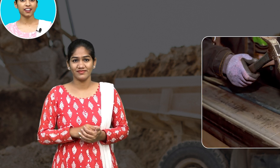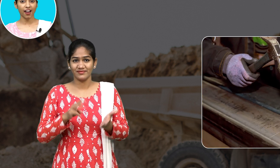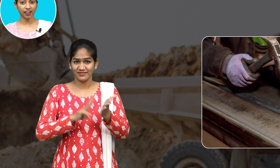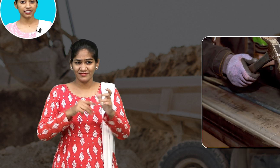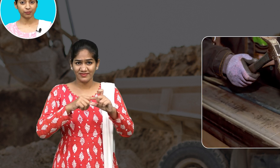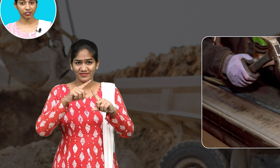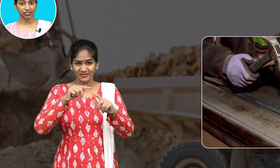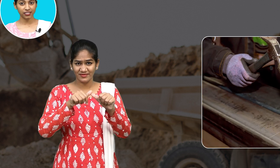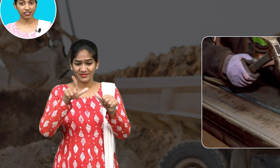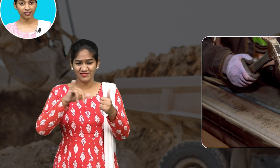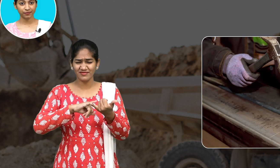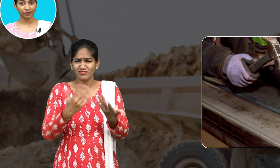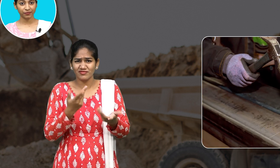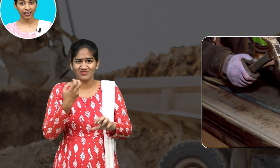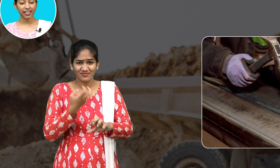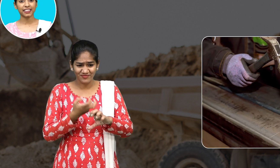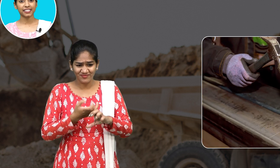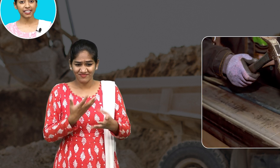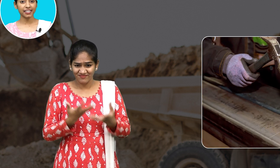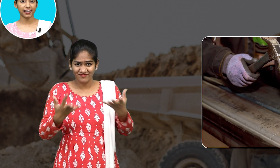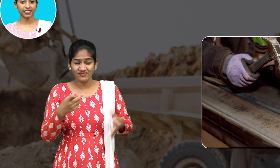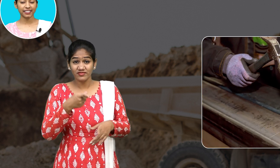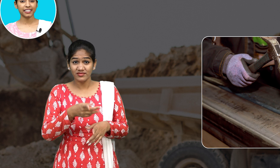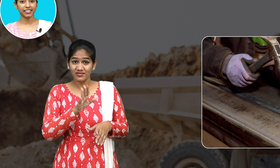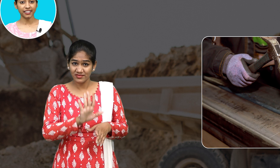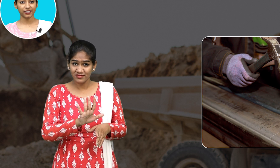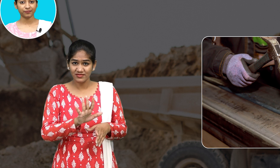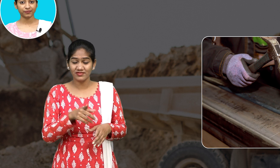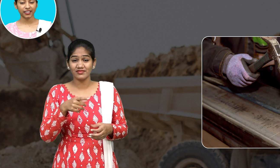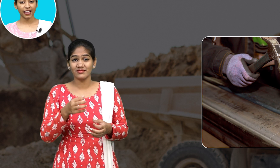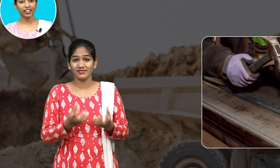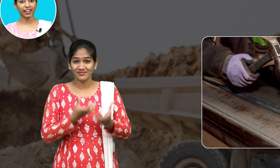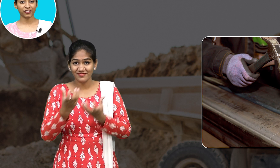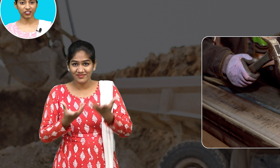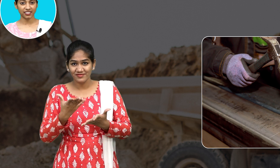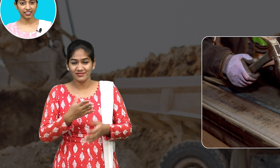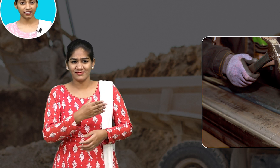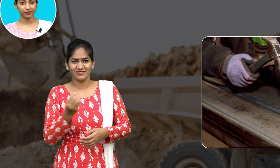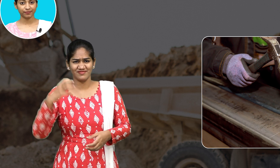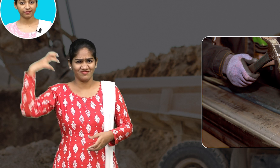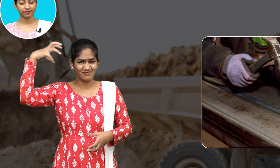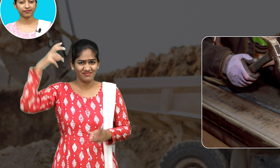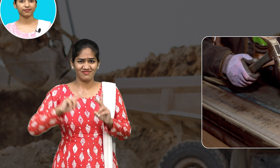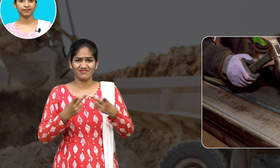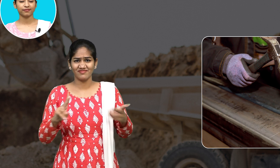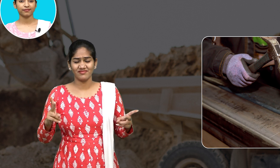Metals are hard substances that conduct heat and electricity